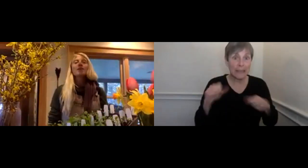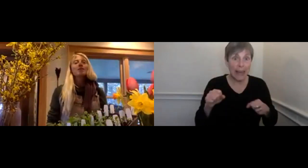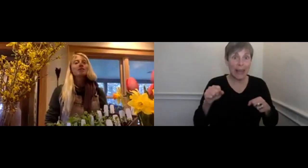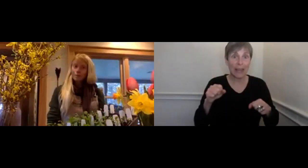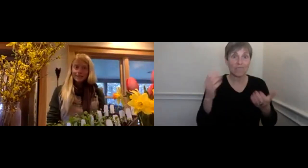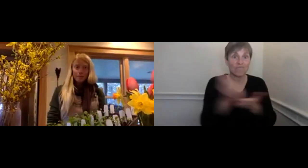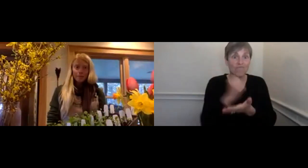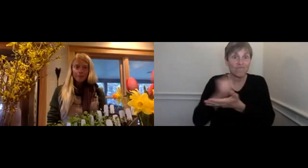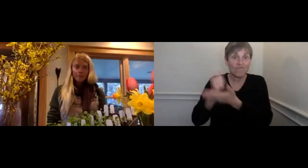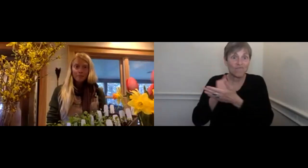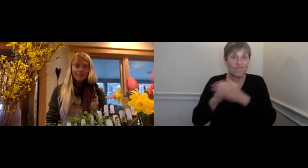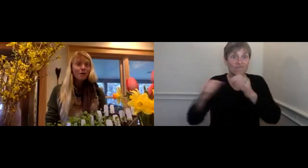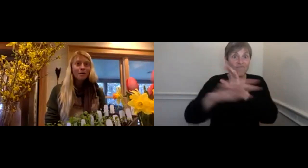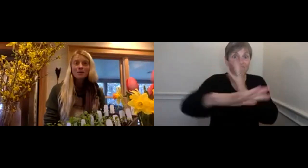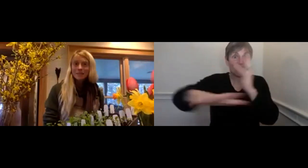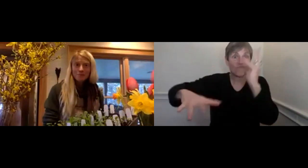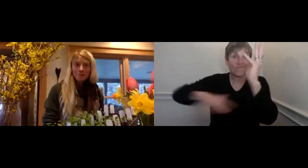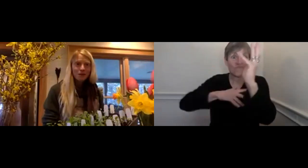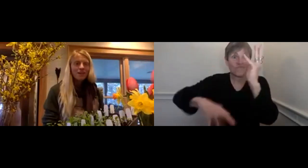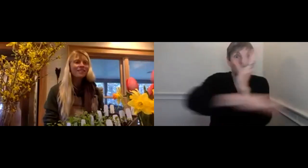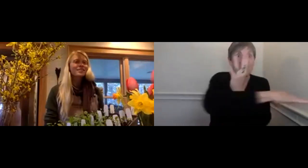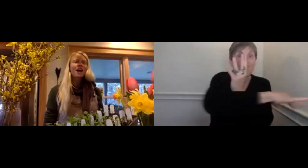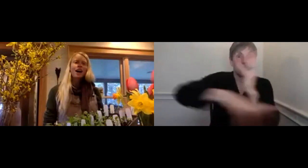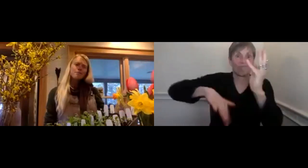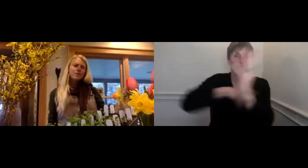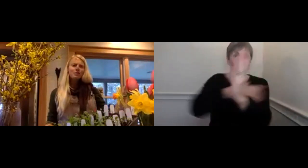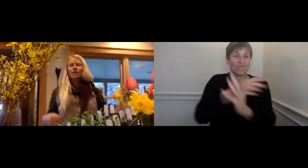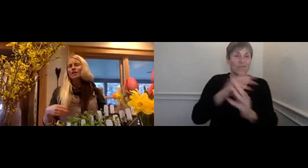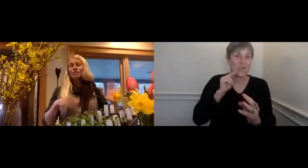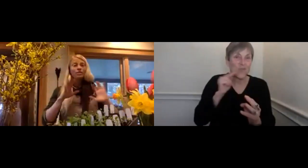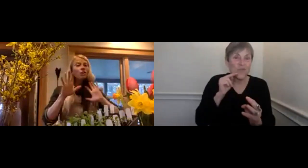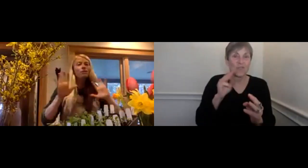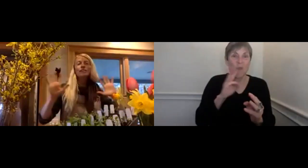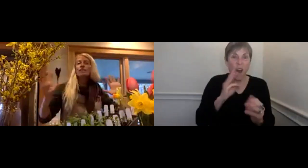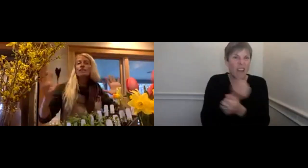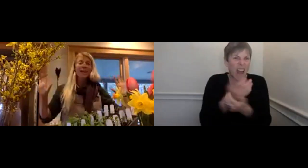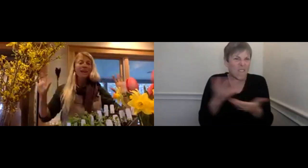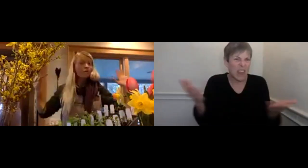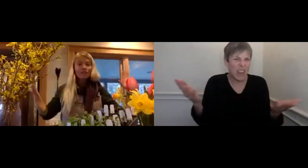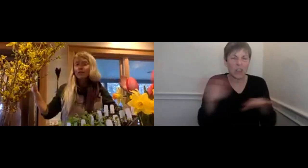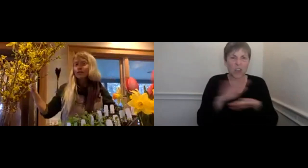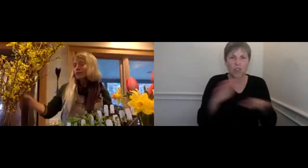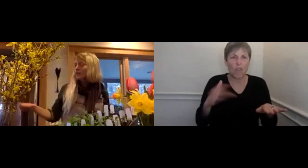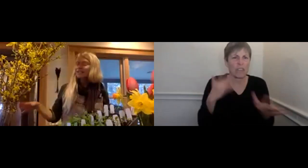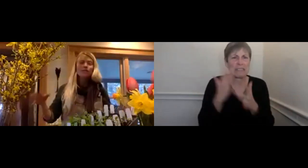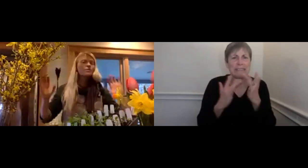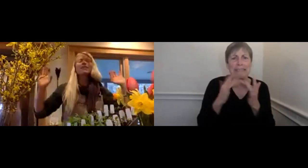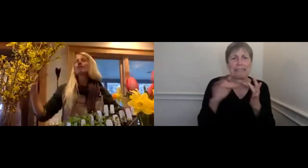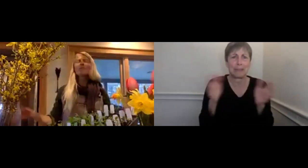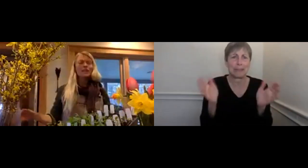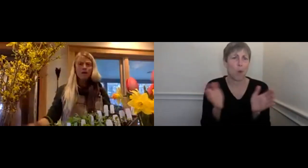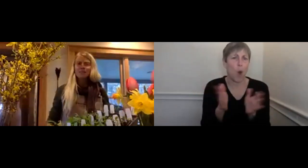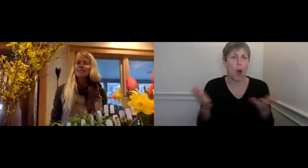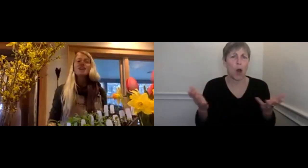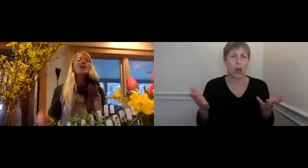And so don't skimp. Don't skimp, whether it's compost, whether it's our slow release organic granular fertilizer, you've got